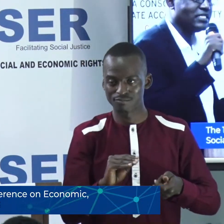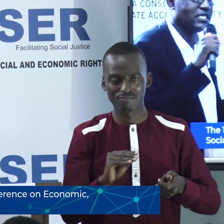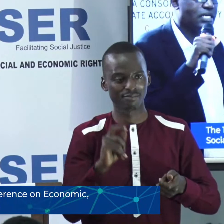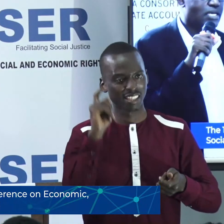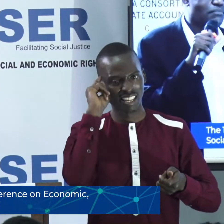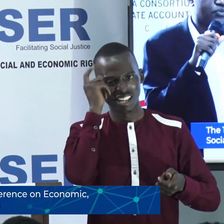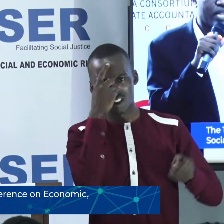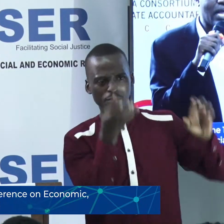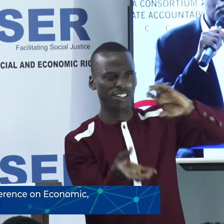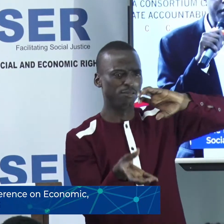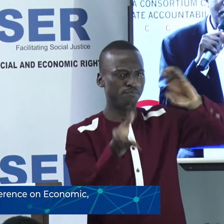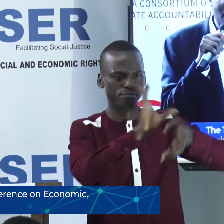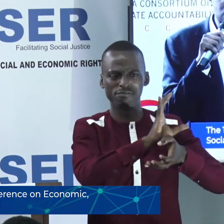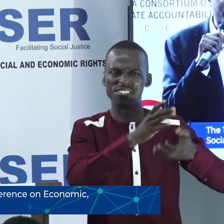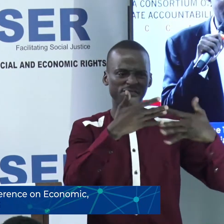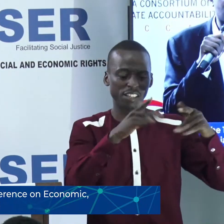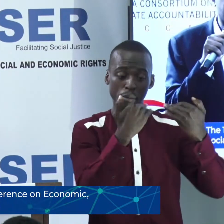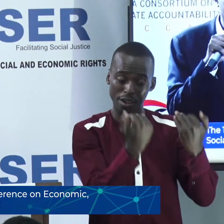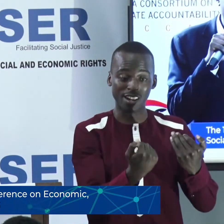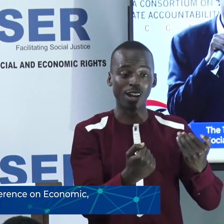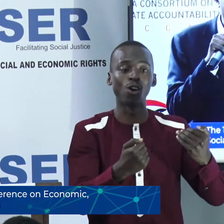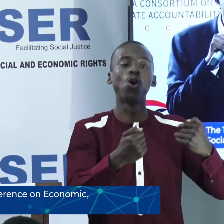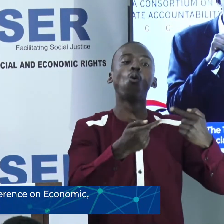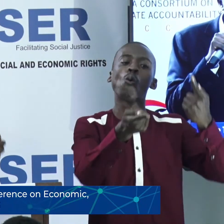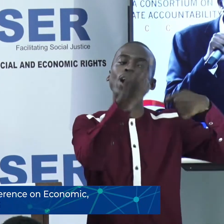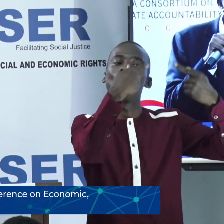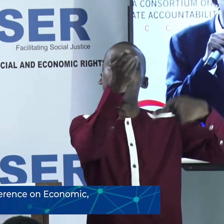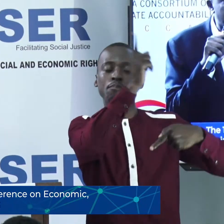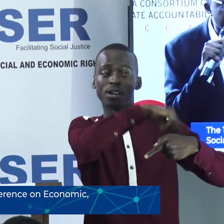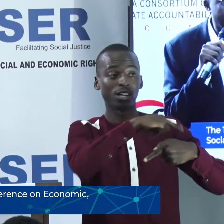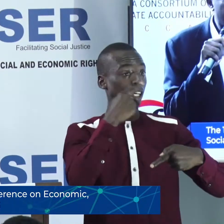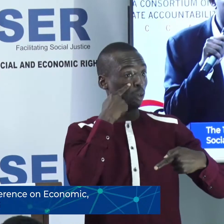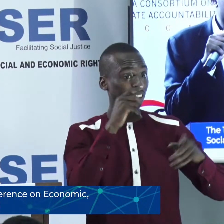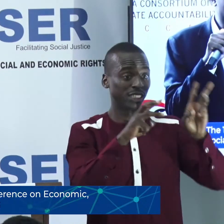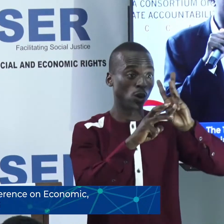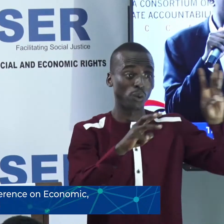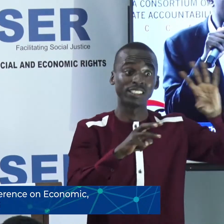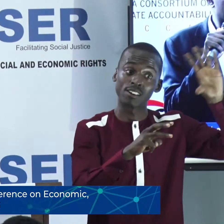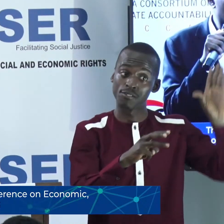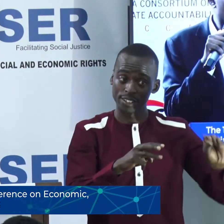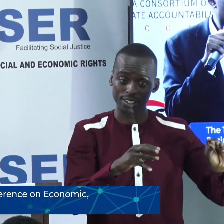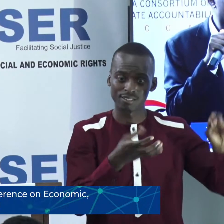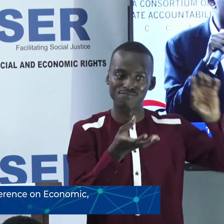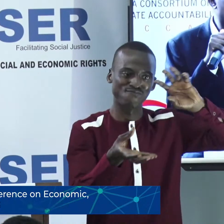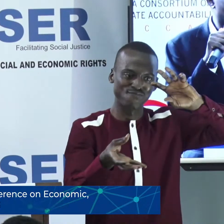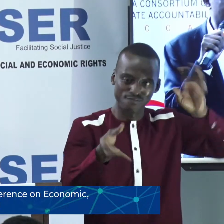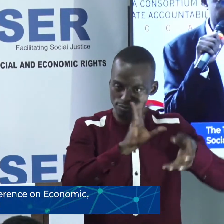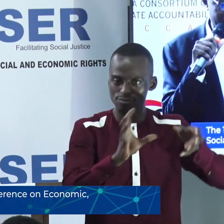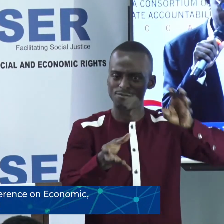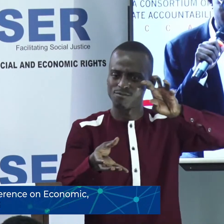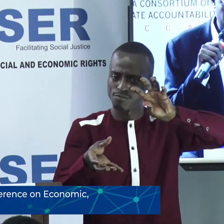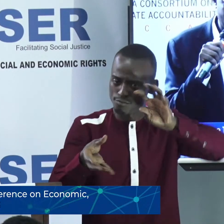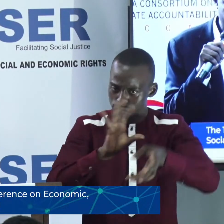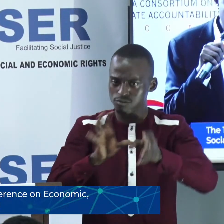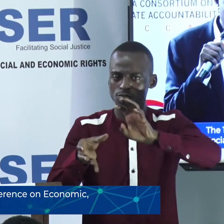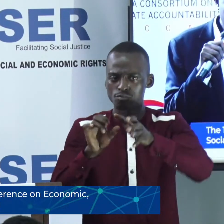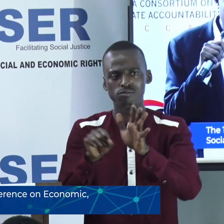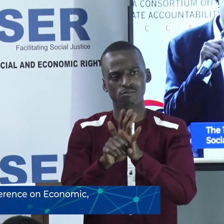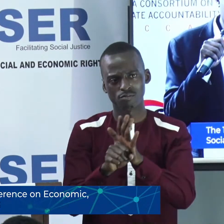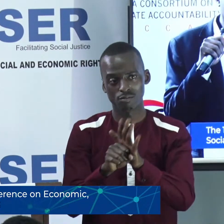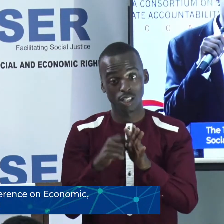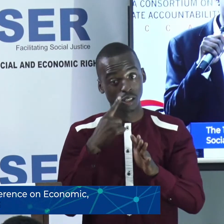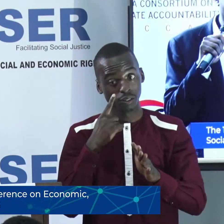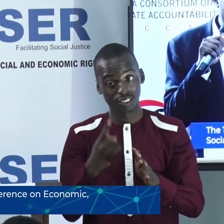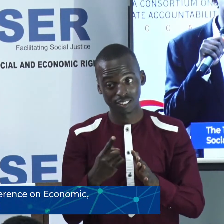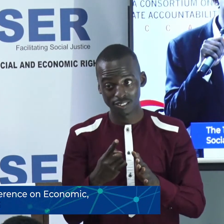behind. But we are now going back to an era of coup d'etats. And the attachment here between those coup d'etats and the reality on the ground